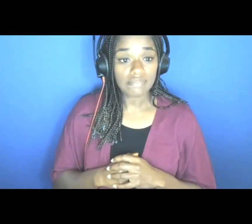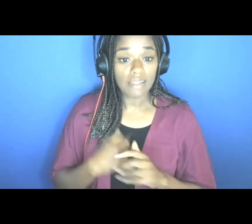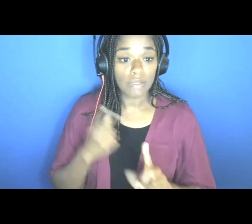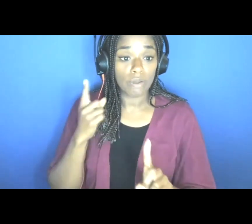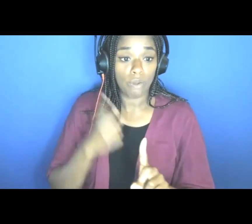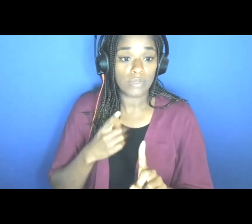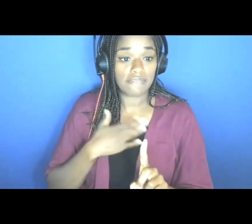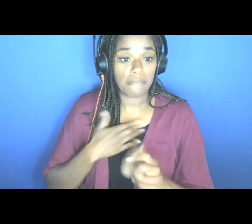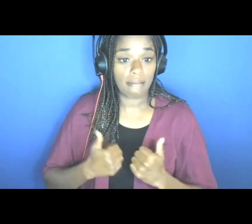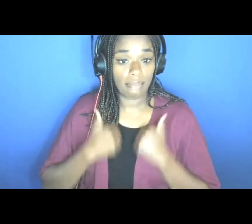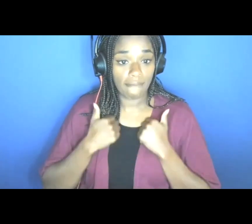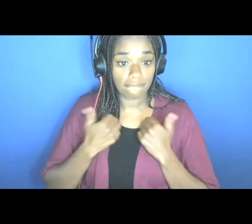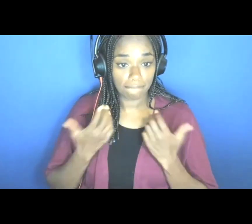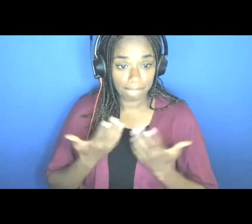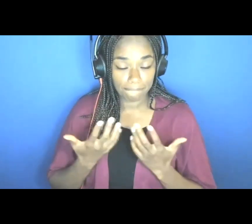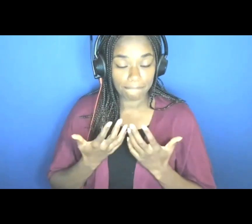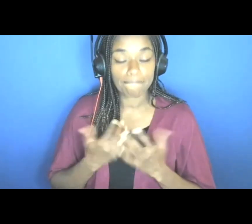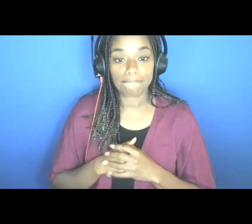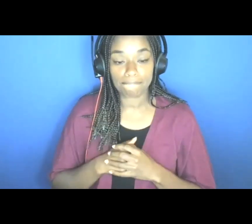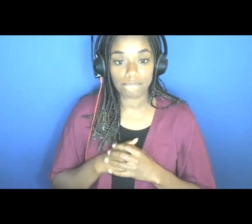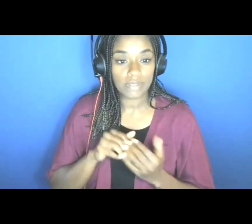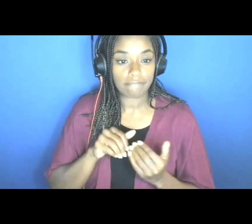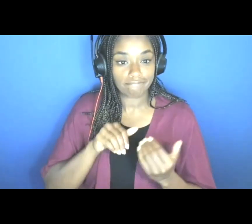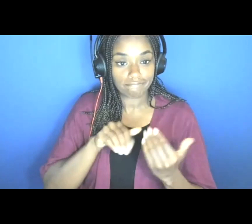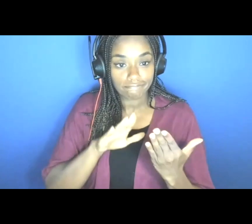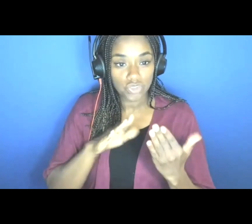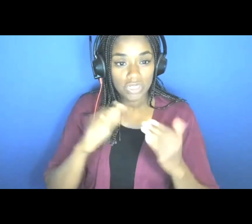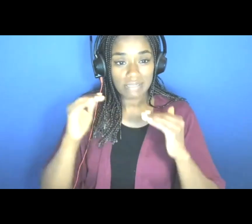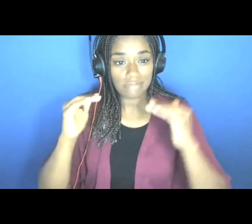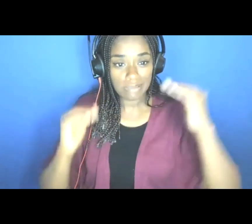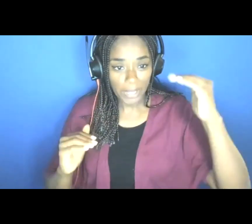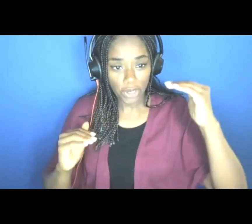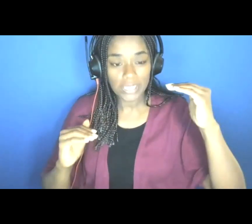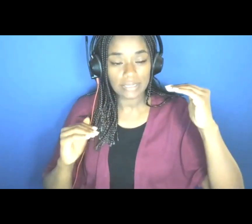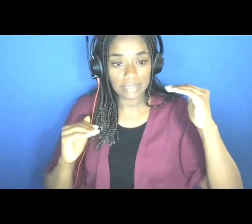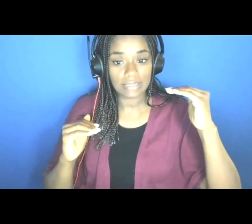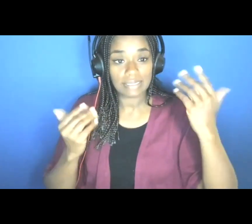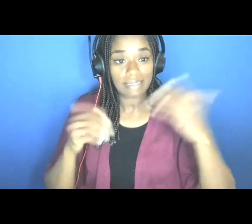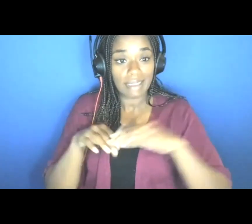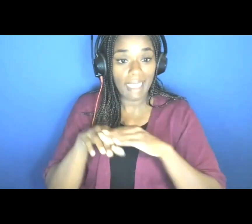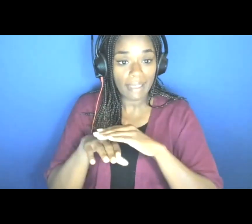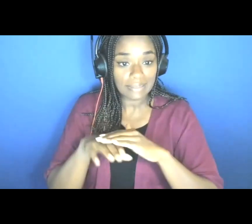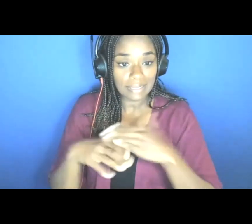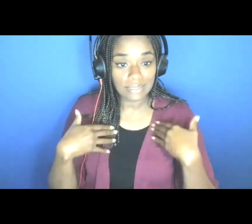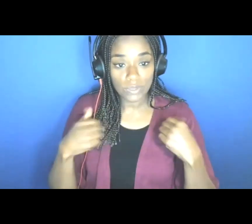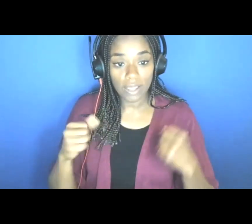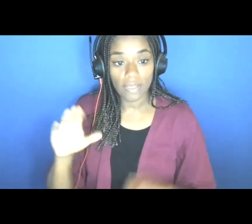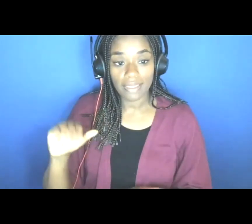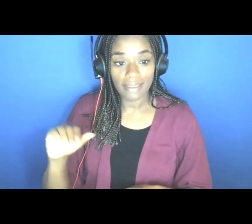has been to address disparities in access to healthcare and